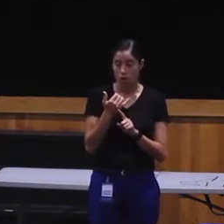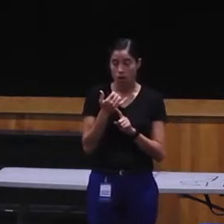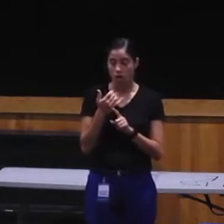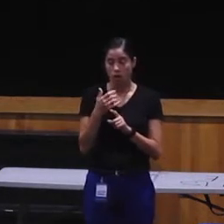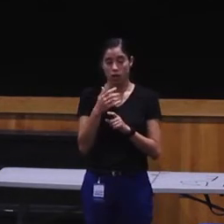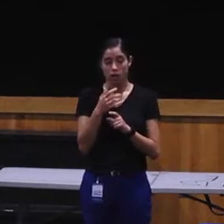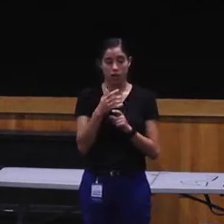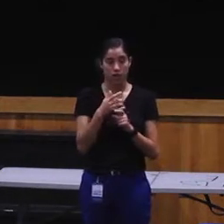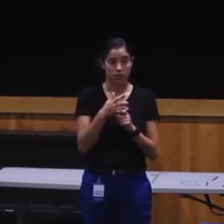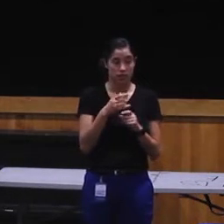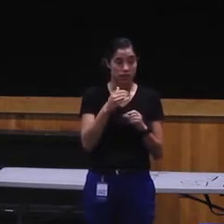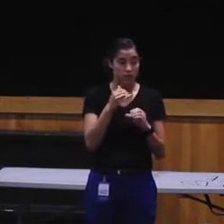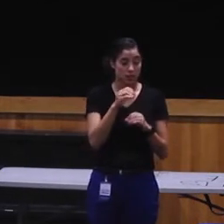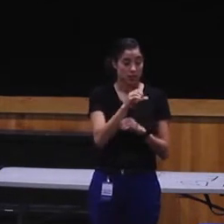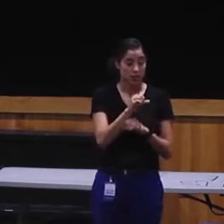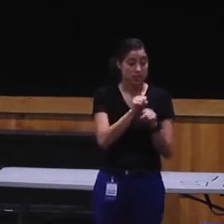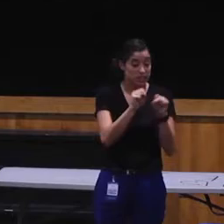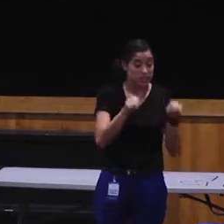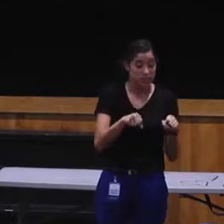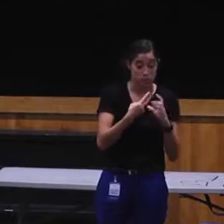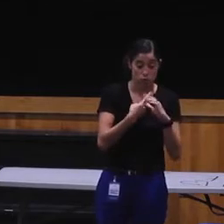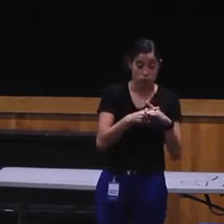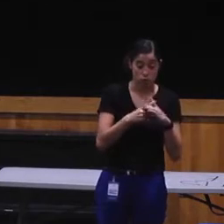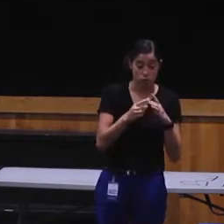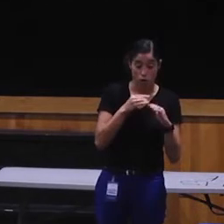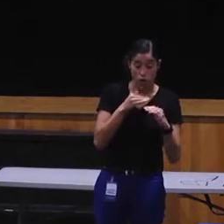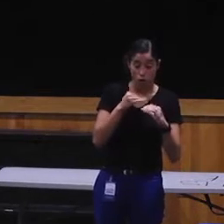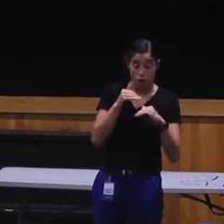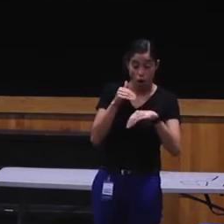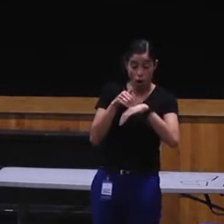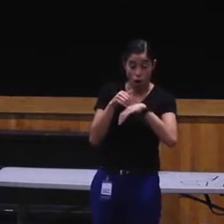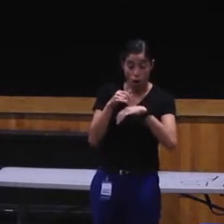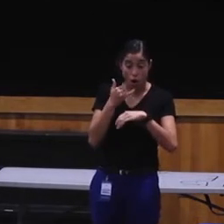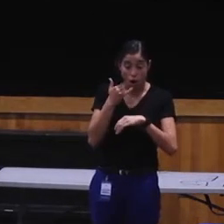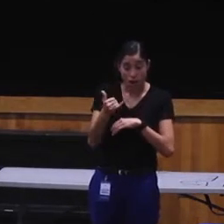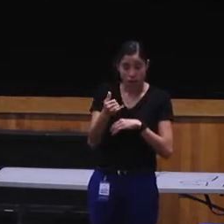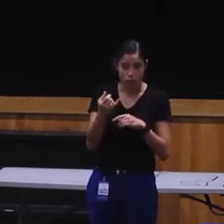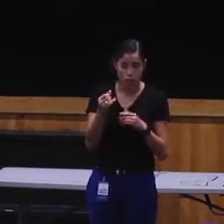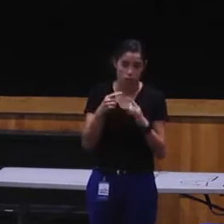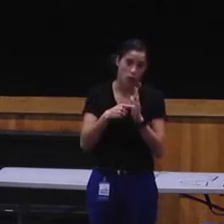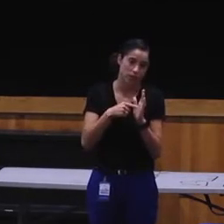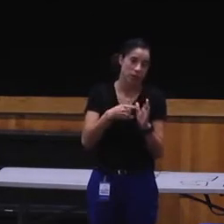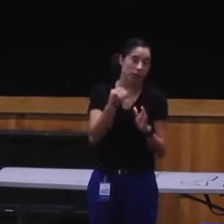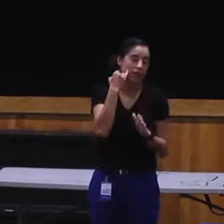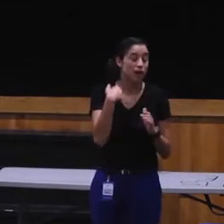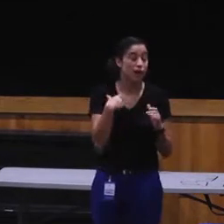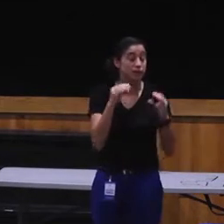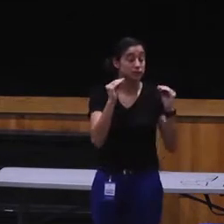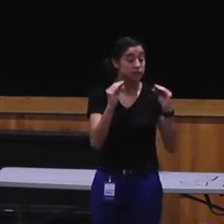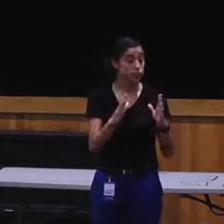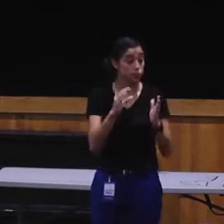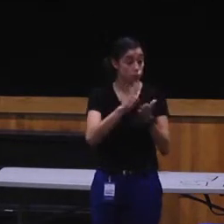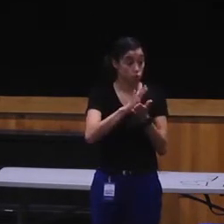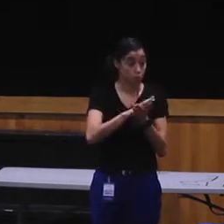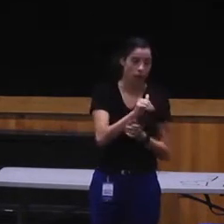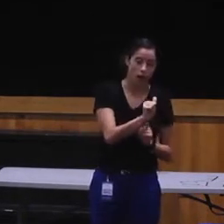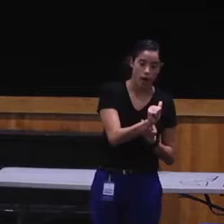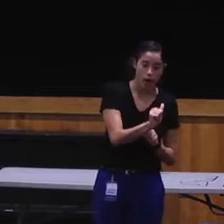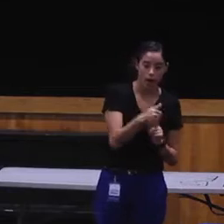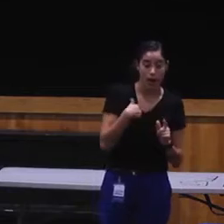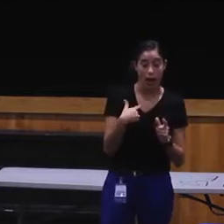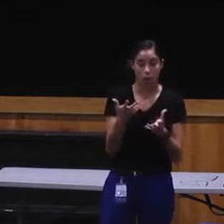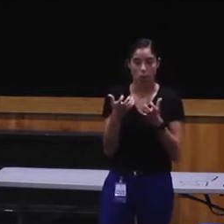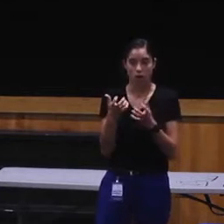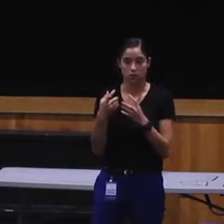that are within 48 hours. So if I'm a teacher at school A and I'm putting in right now for